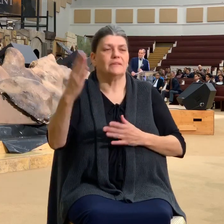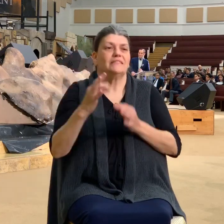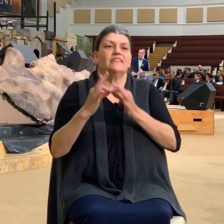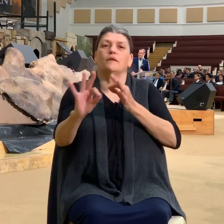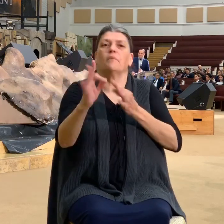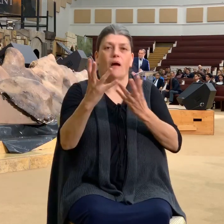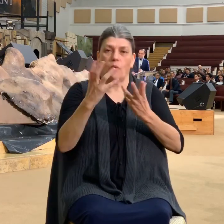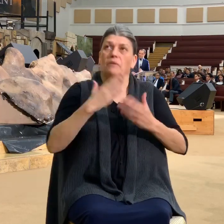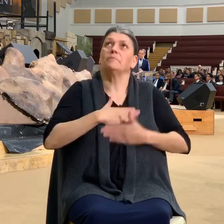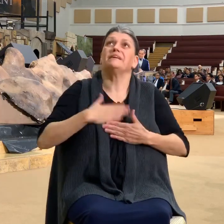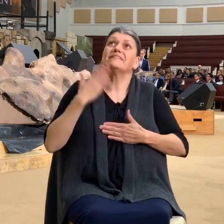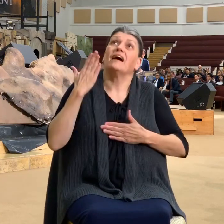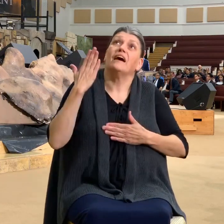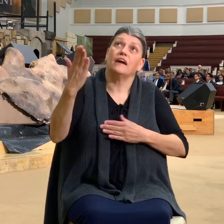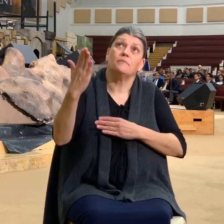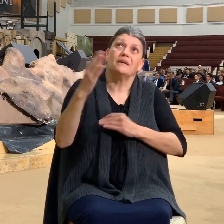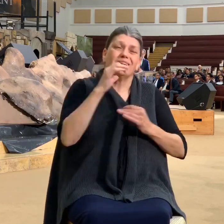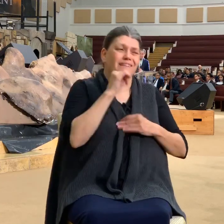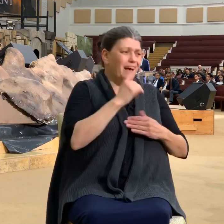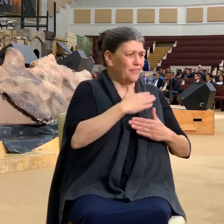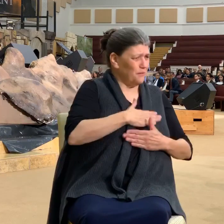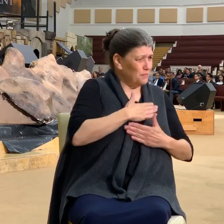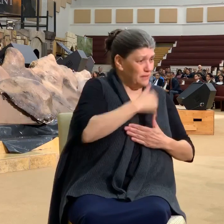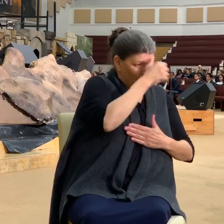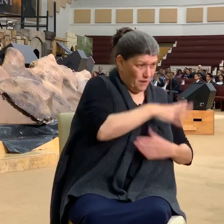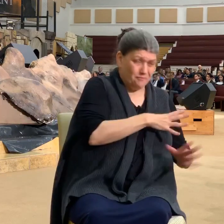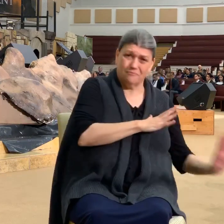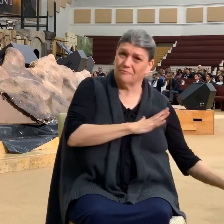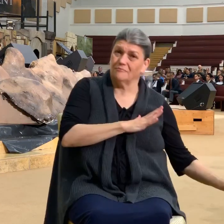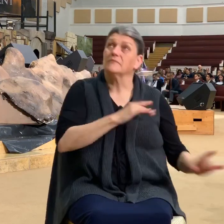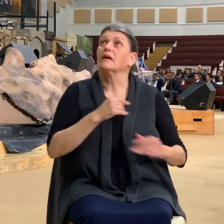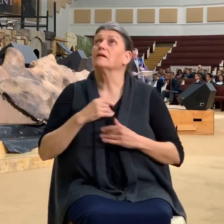I'm going to do the things that please Him, not the things that get Him mad.